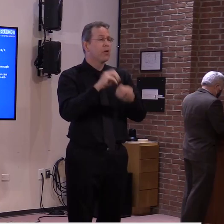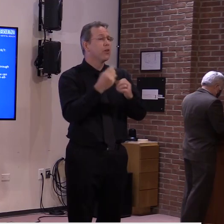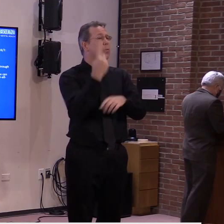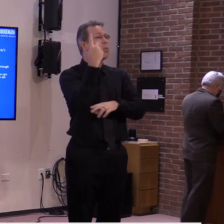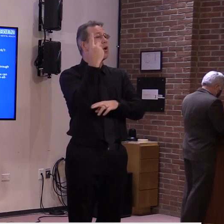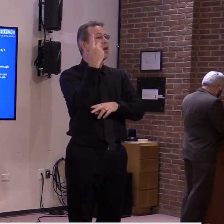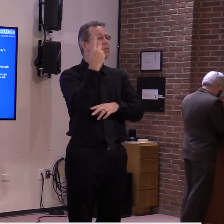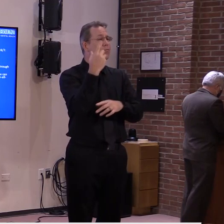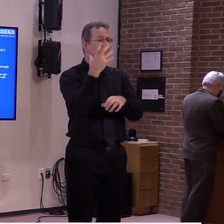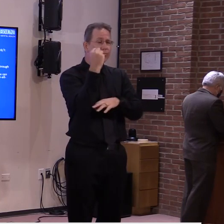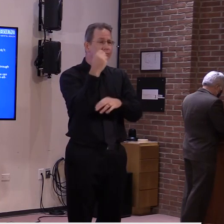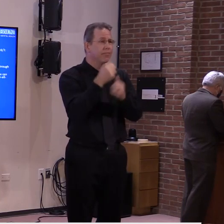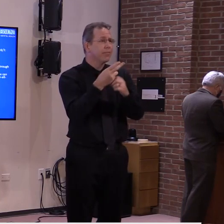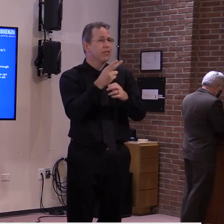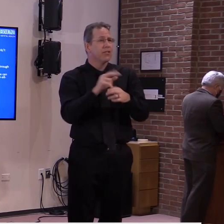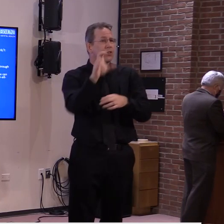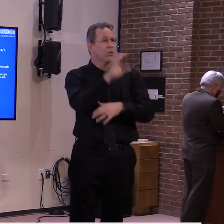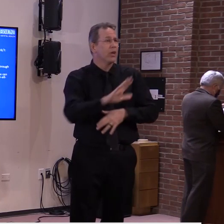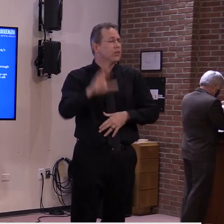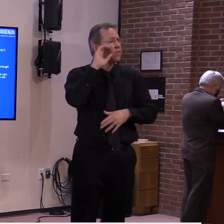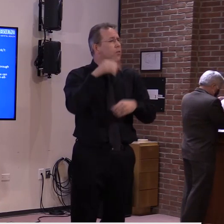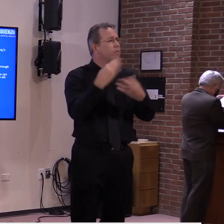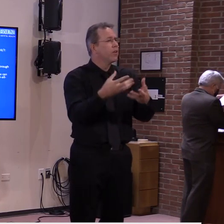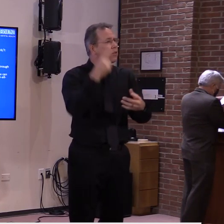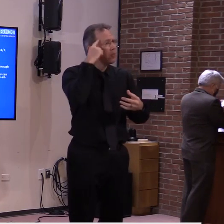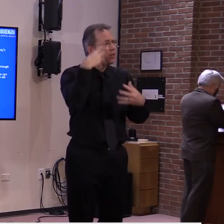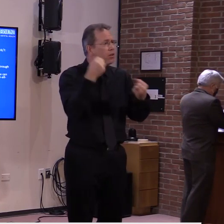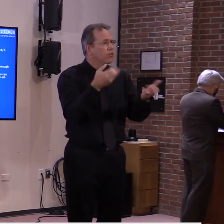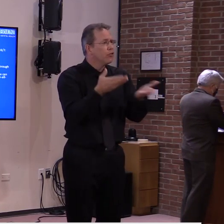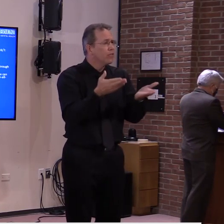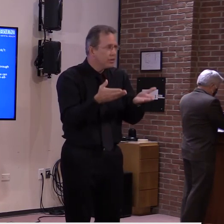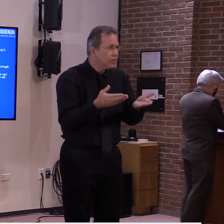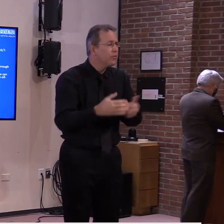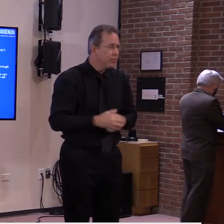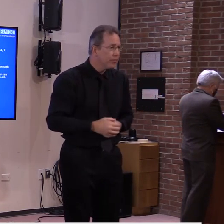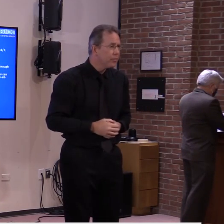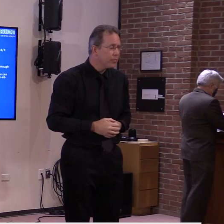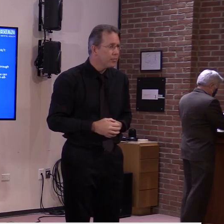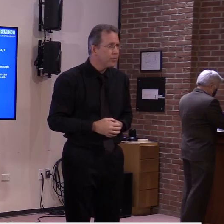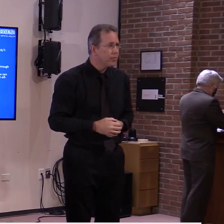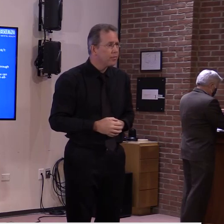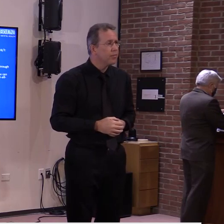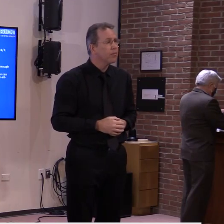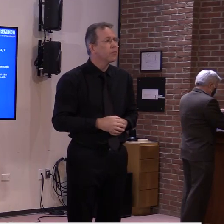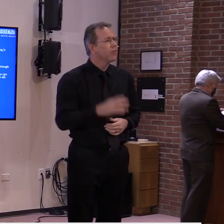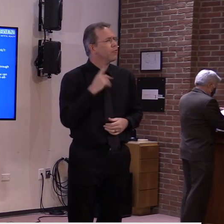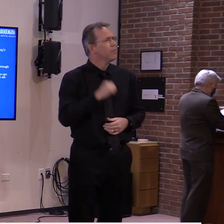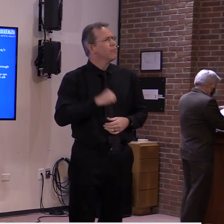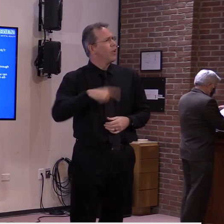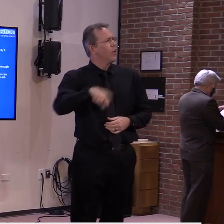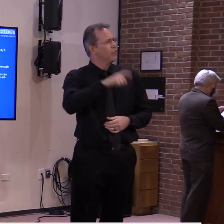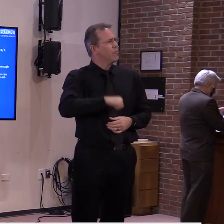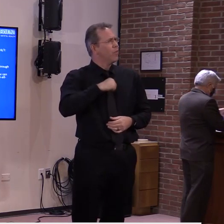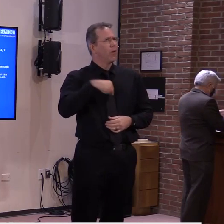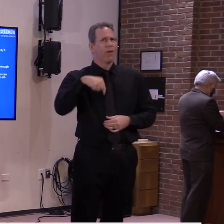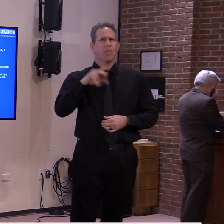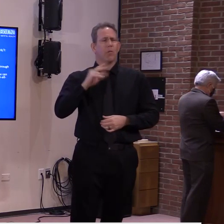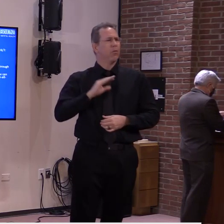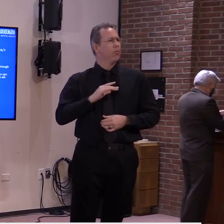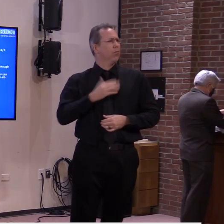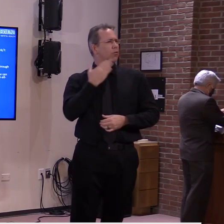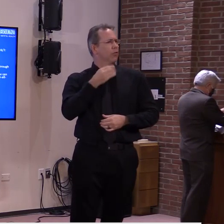for mental health access in the nation. This is something we should all be proud of. And like the governor, I want